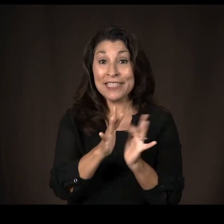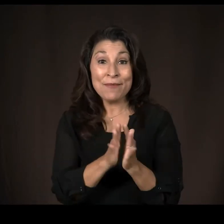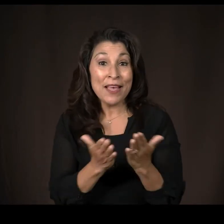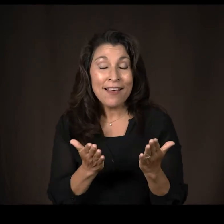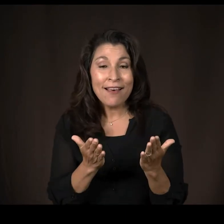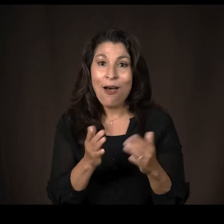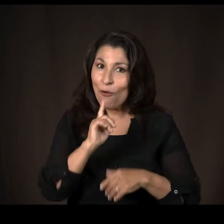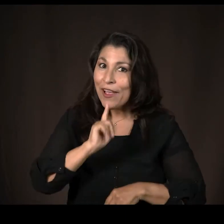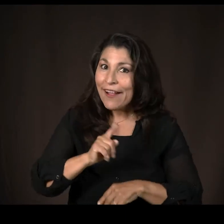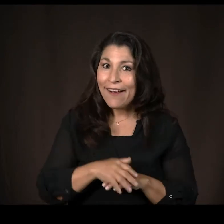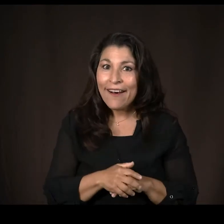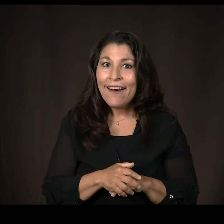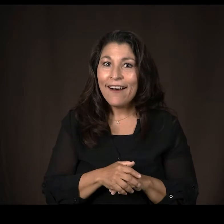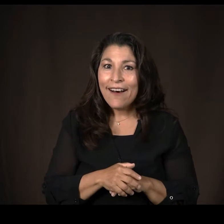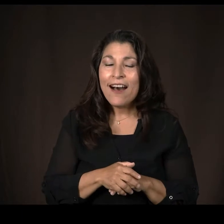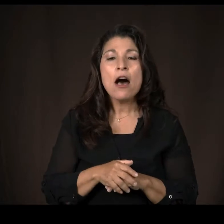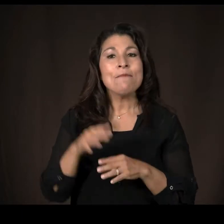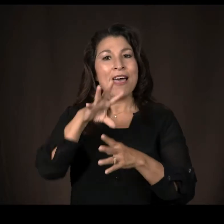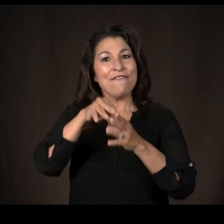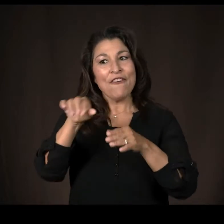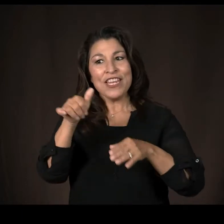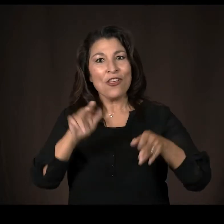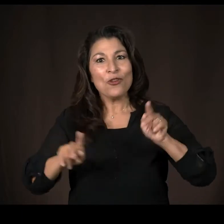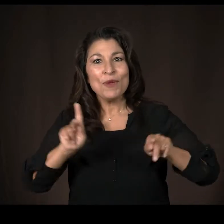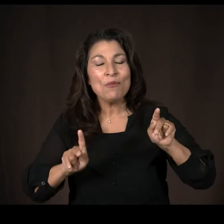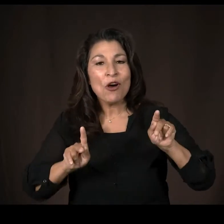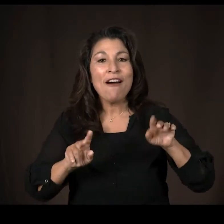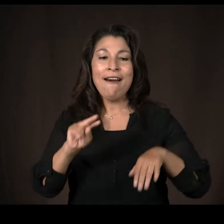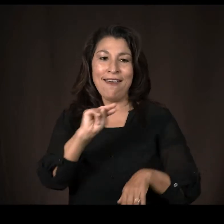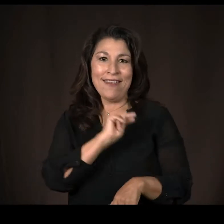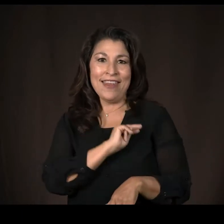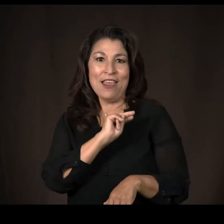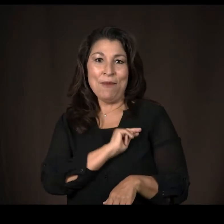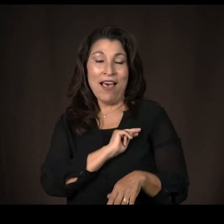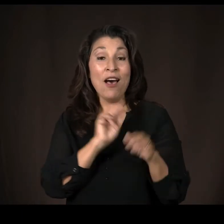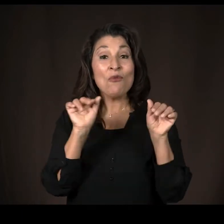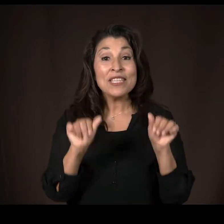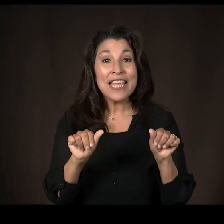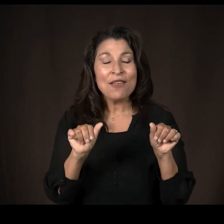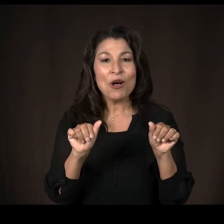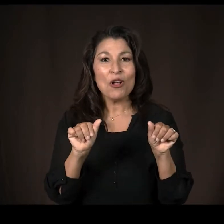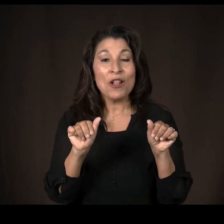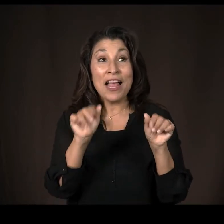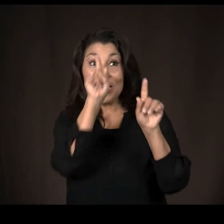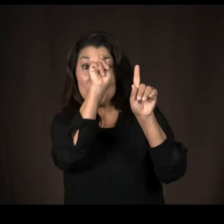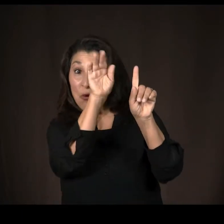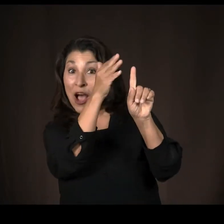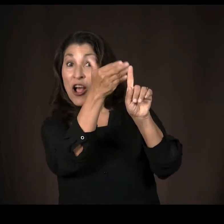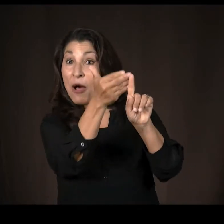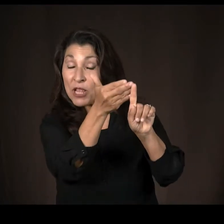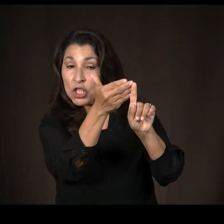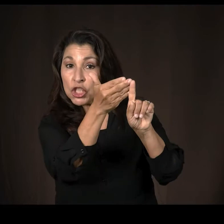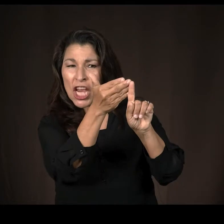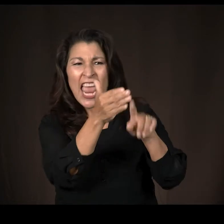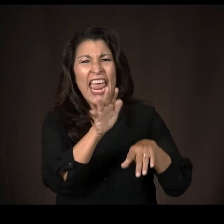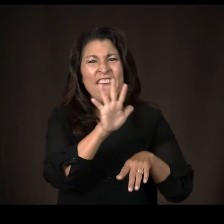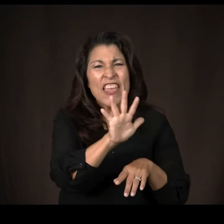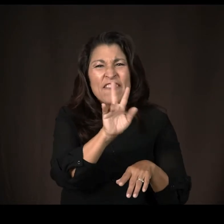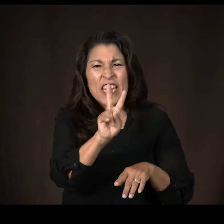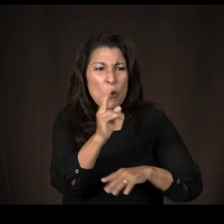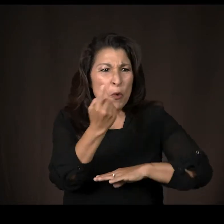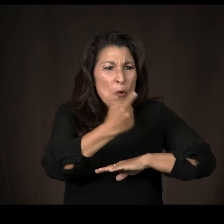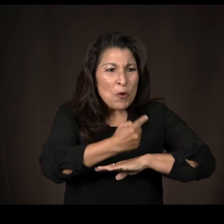Bible. It really is. By involving other people, Nehemiah was able to accomplish, listen, in